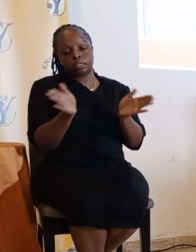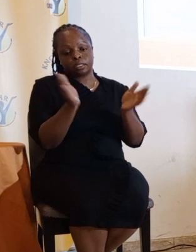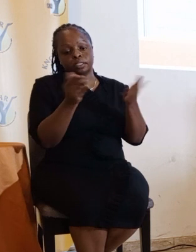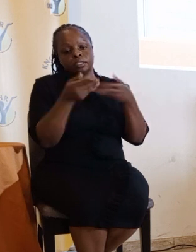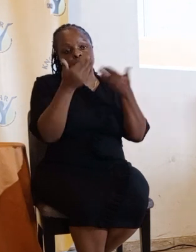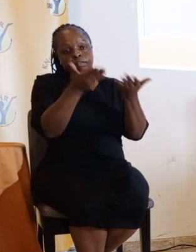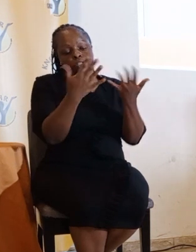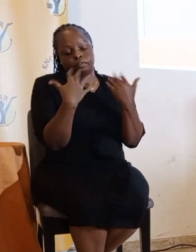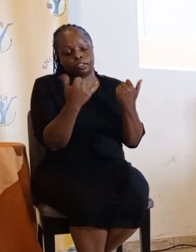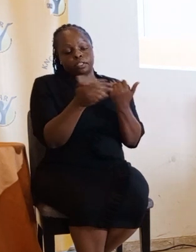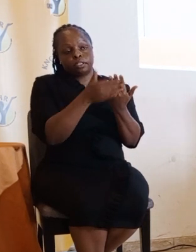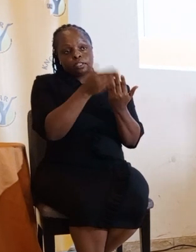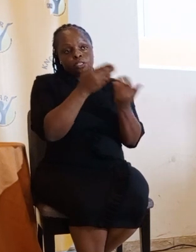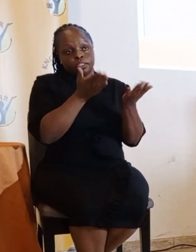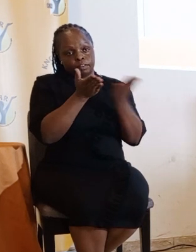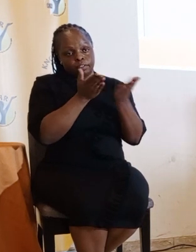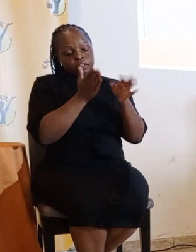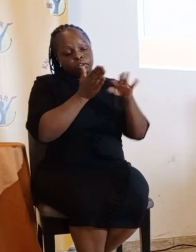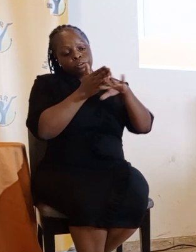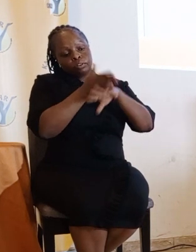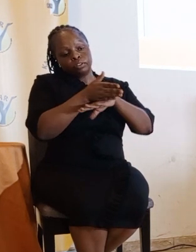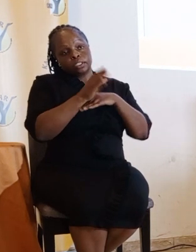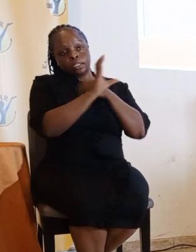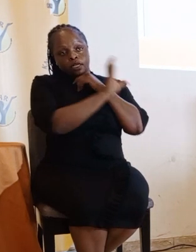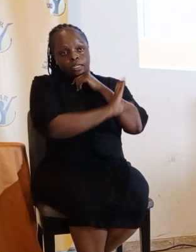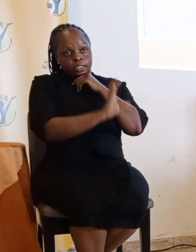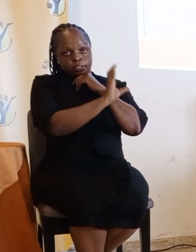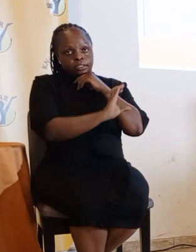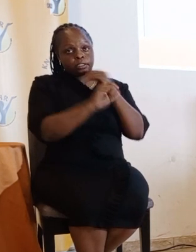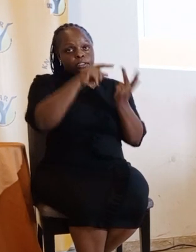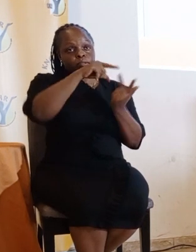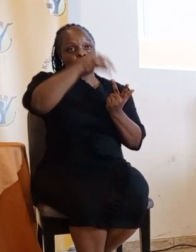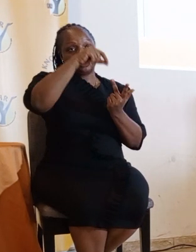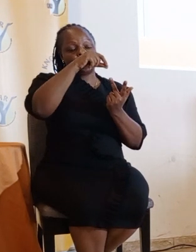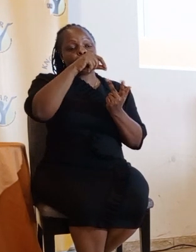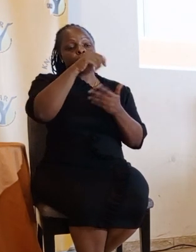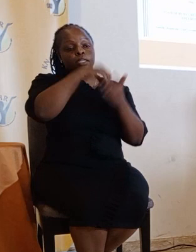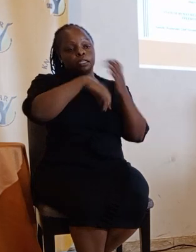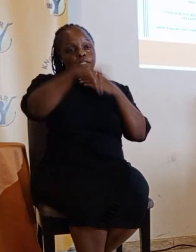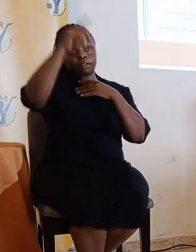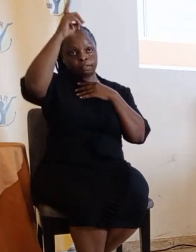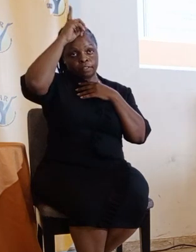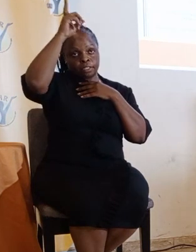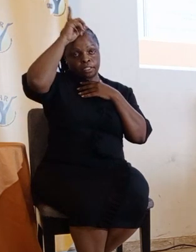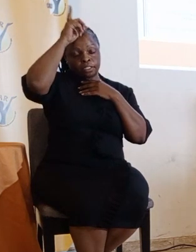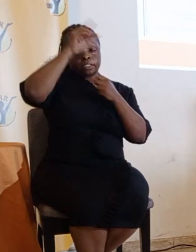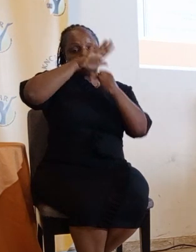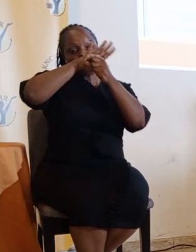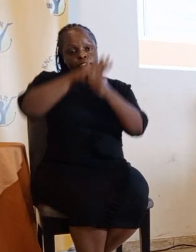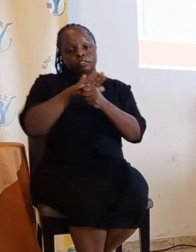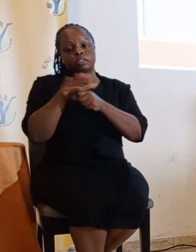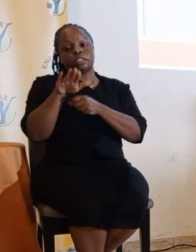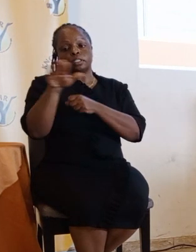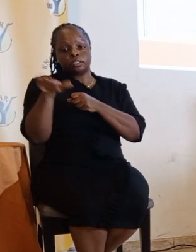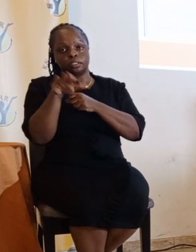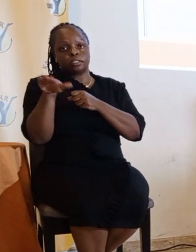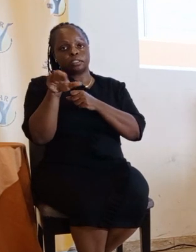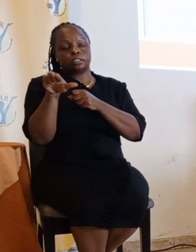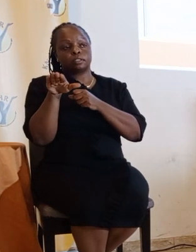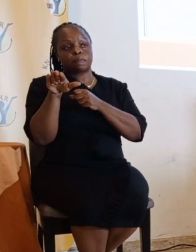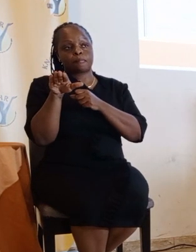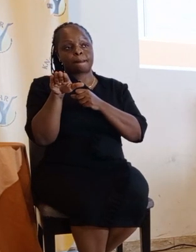delivery of healthcare services across the country, especially in the rural and marginalized areas.